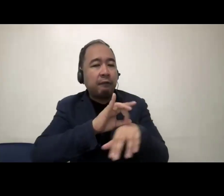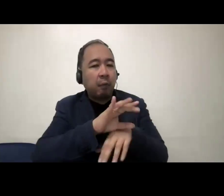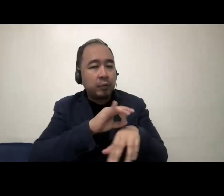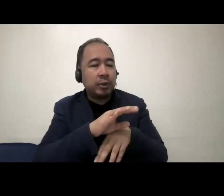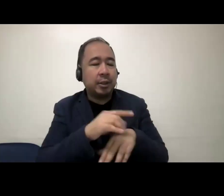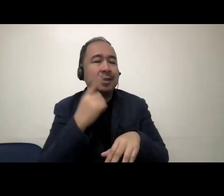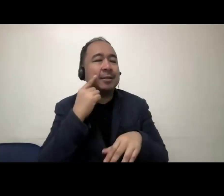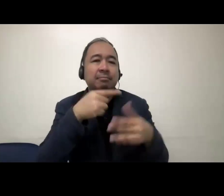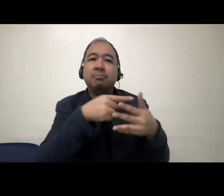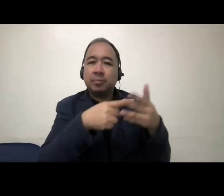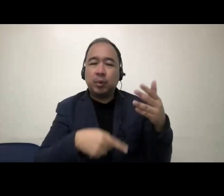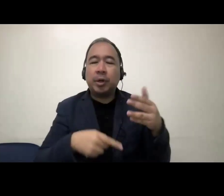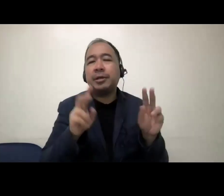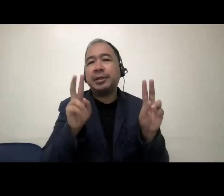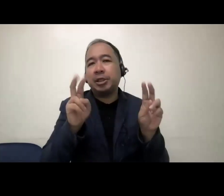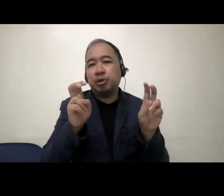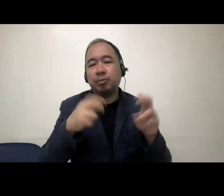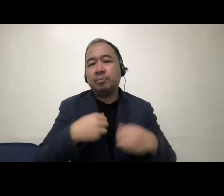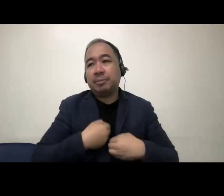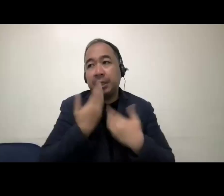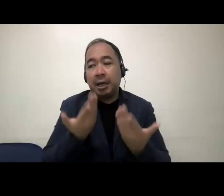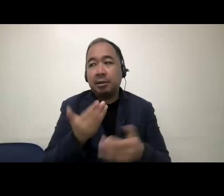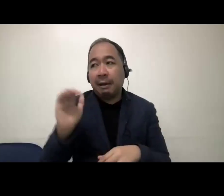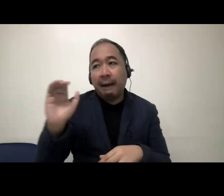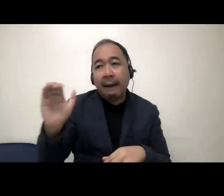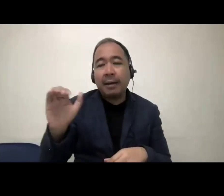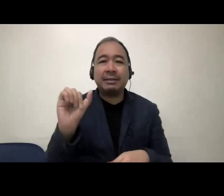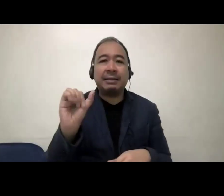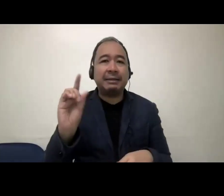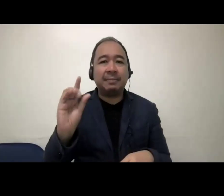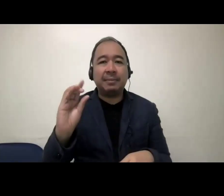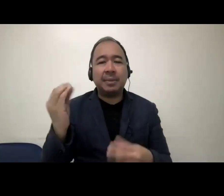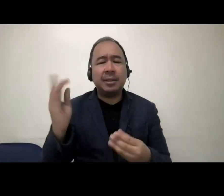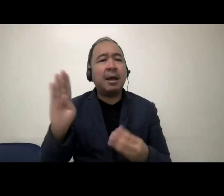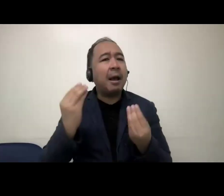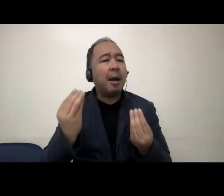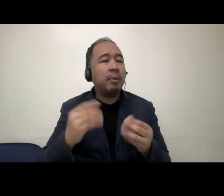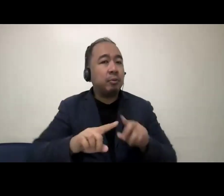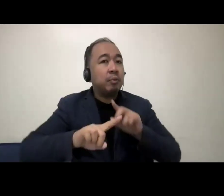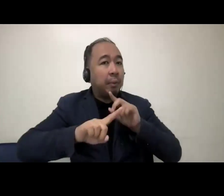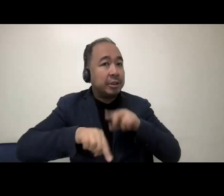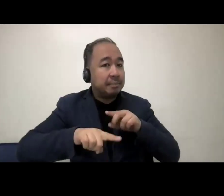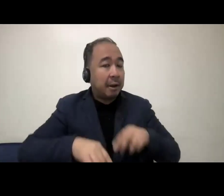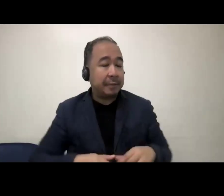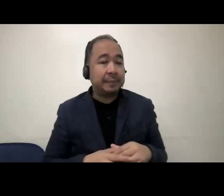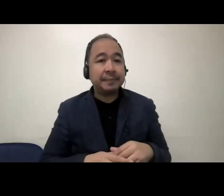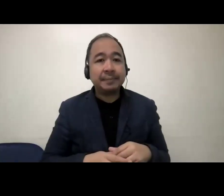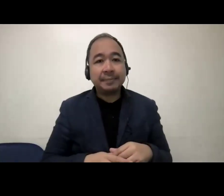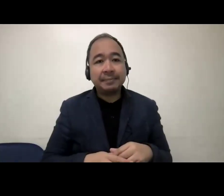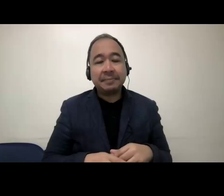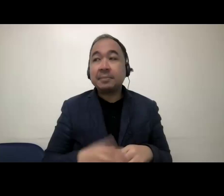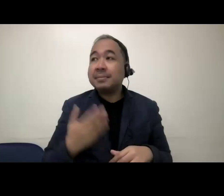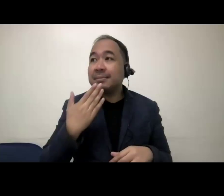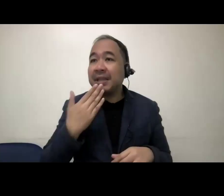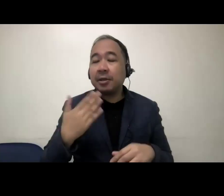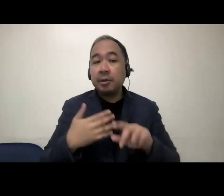I want to raise and ask the ADB to respond to this. Yeah, thank you very much. Great, thank you so much, Jiten. And